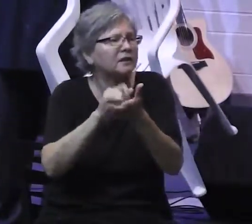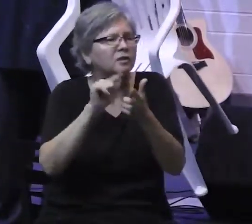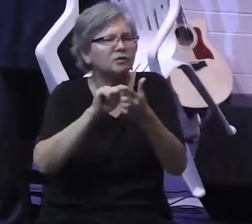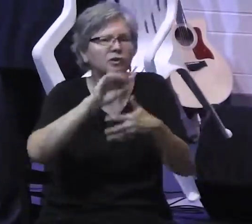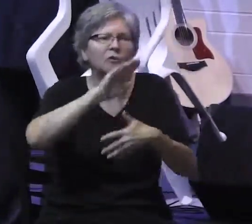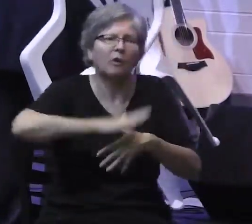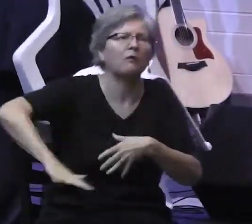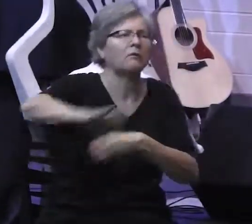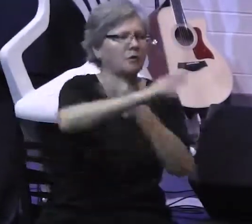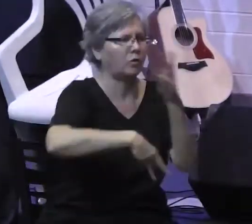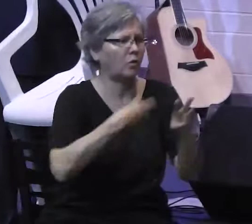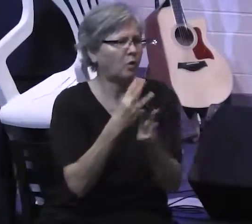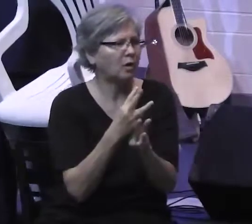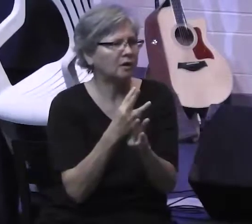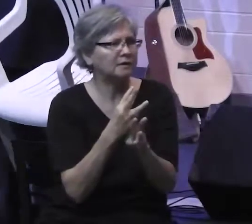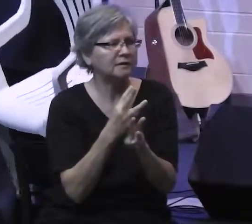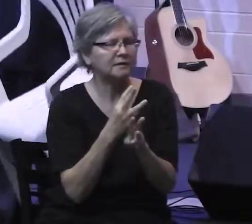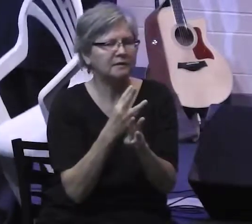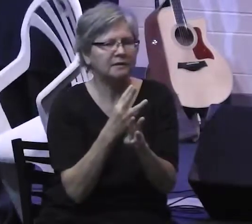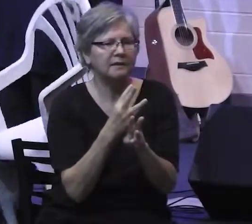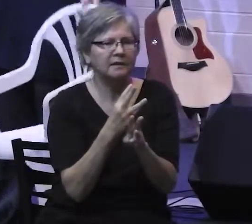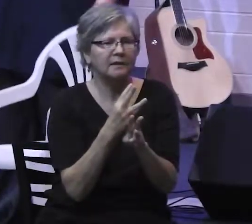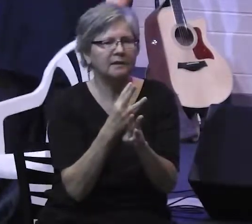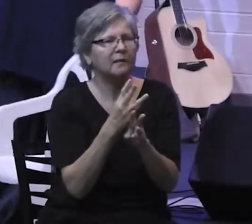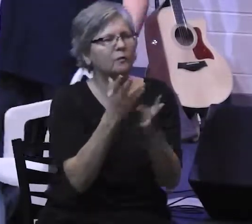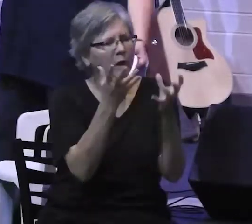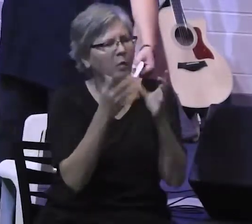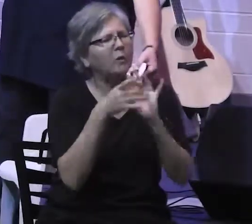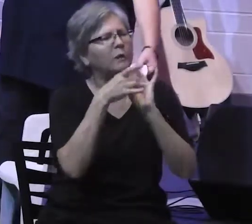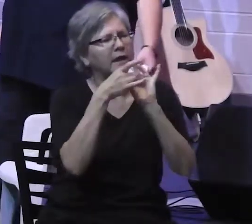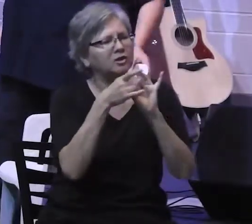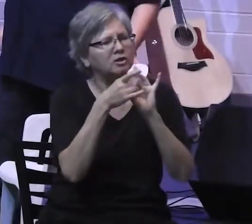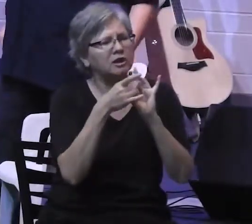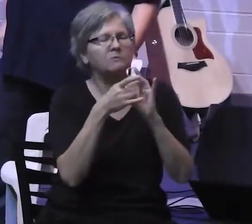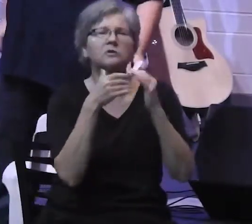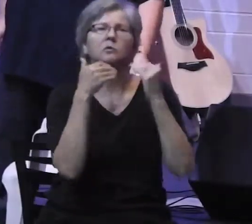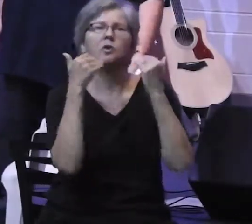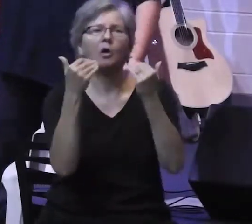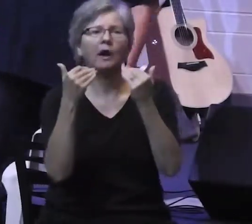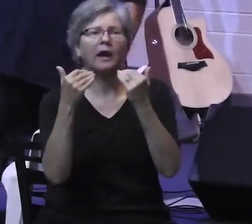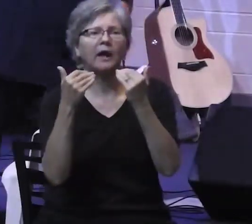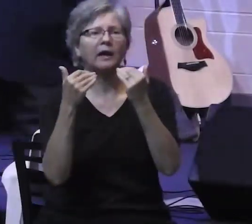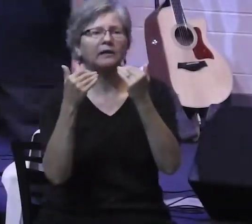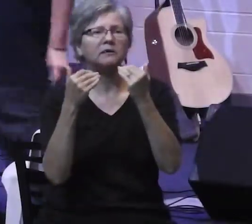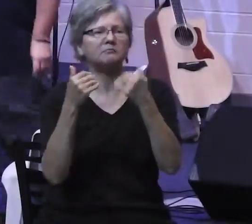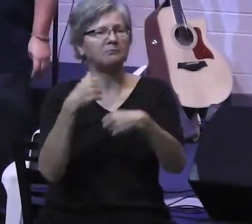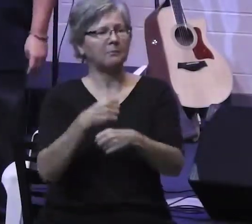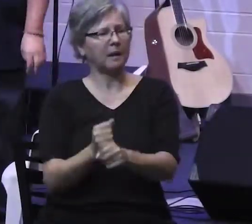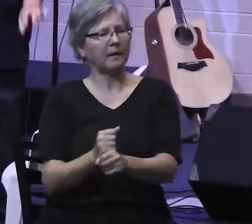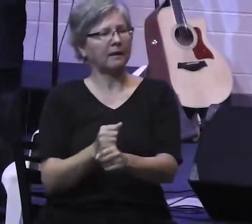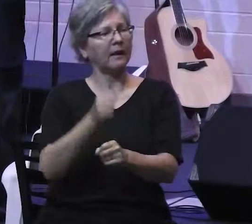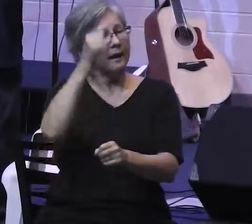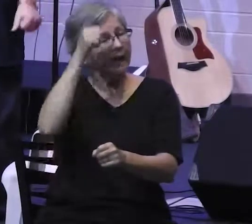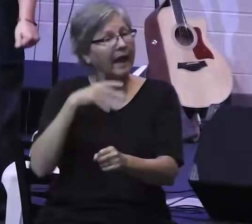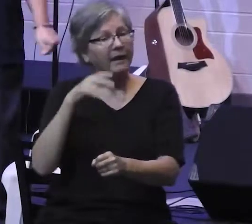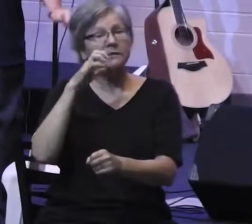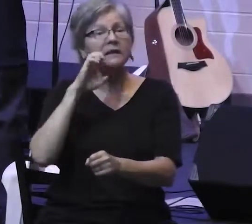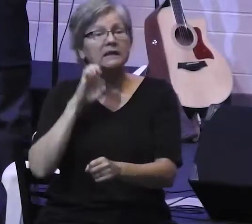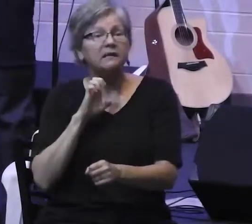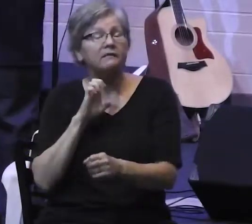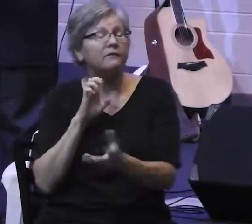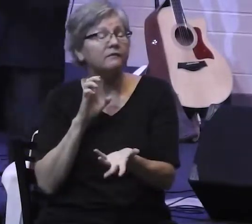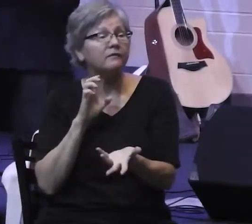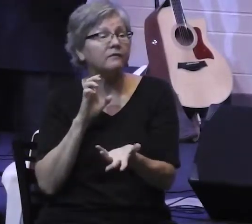love, specifically made from the fabric of relationship. And so here's Adam and Eve. created to be the image bearers,